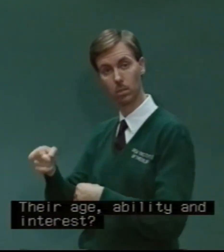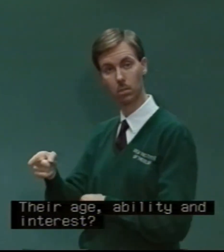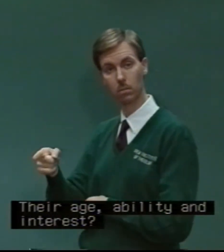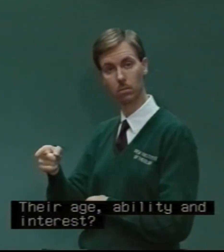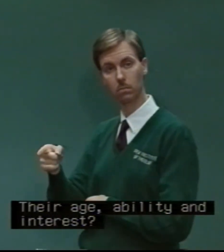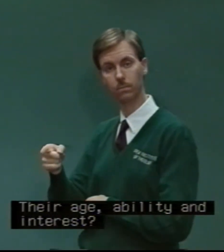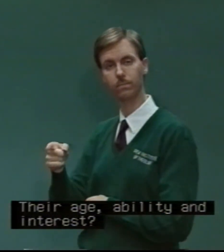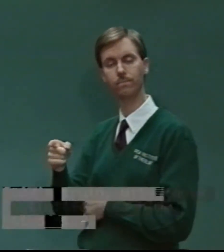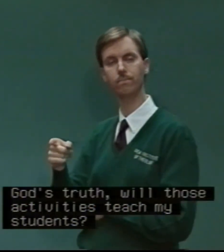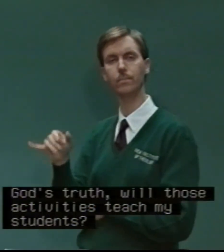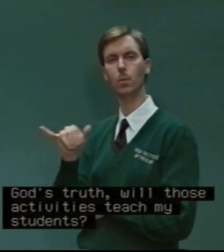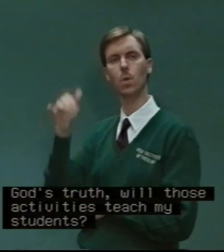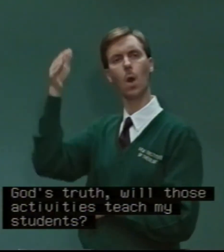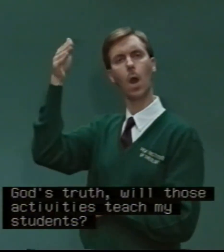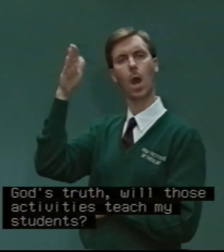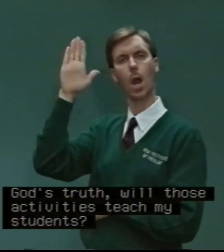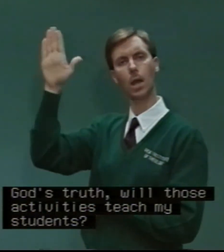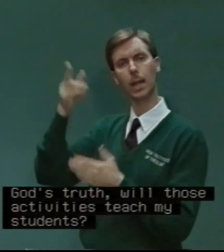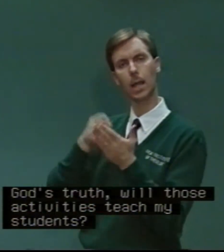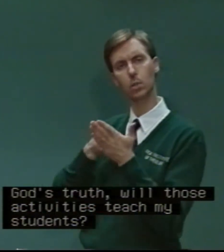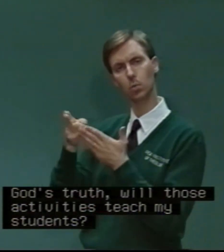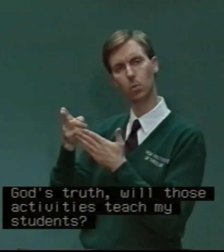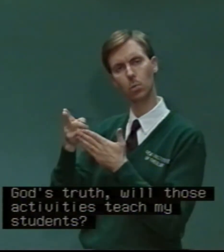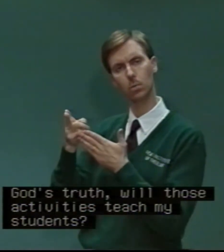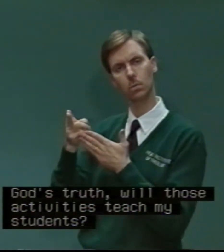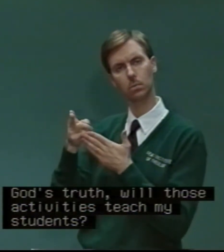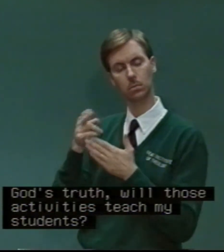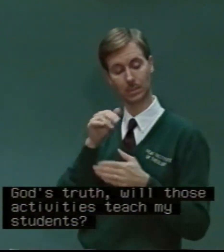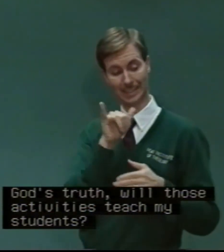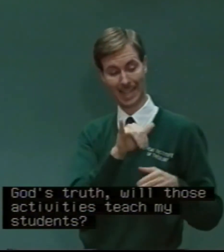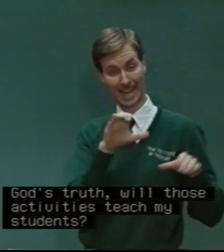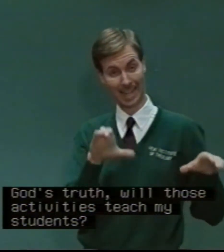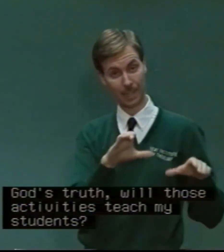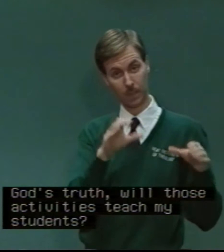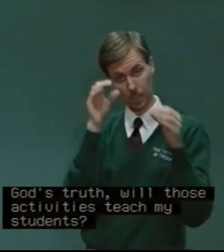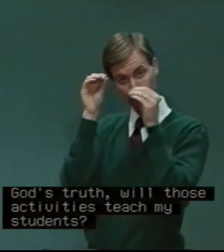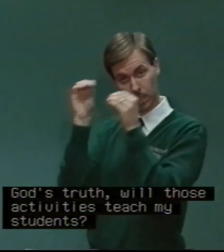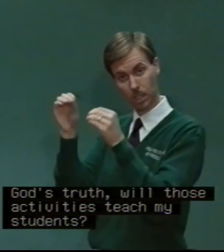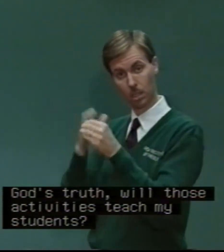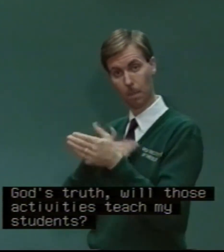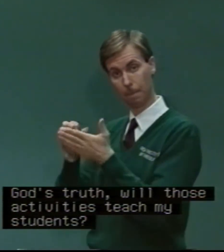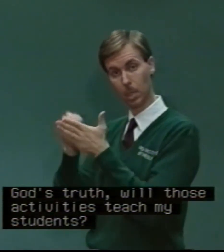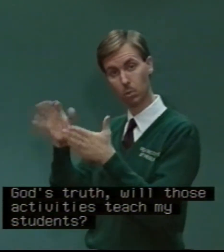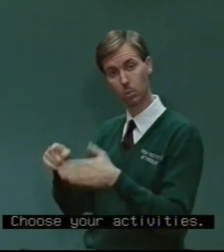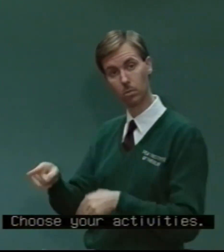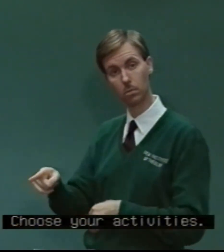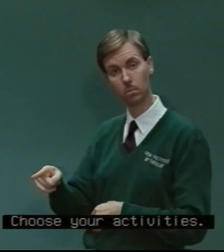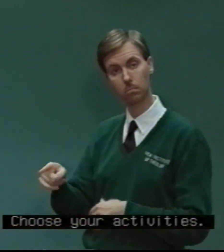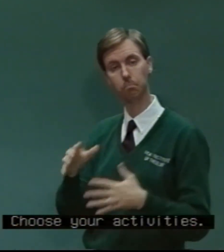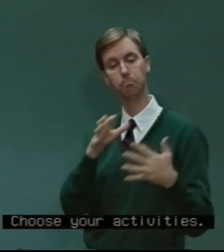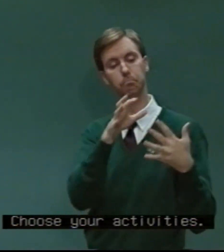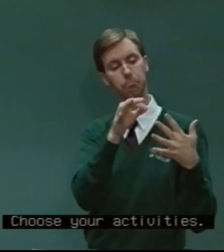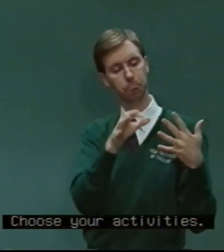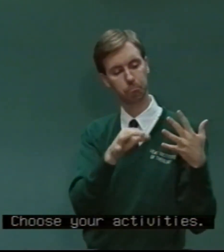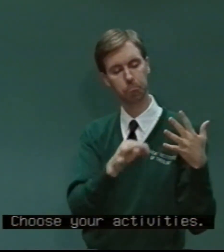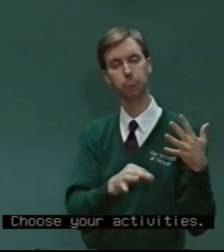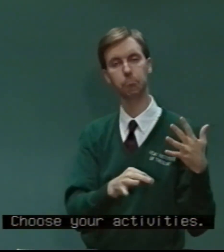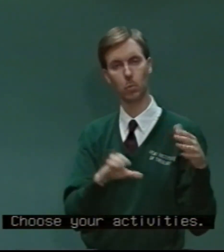age, ability, and interest? God's truth. Will those activities teach my students? Choose your